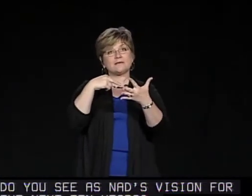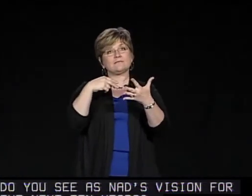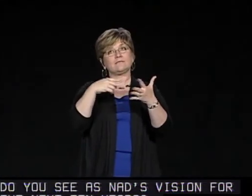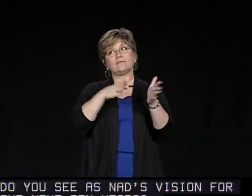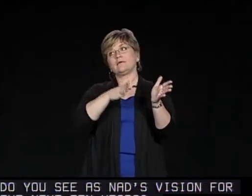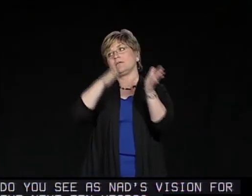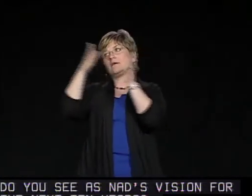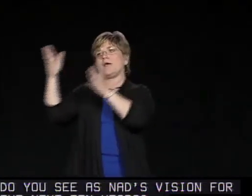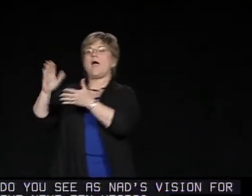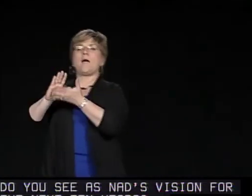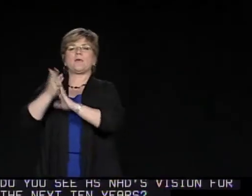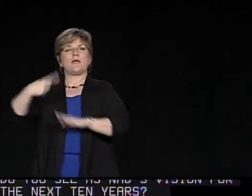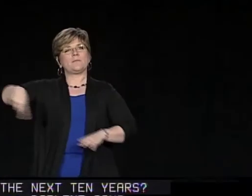I envision transparency.